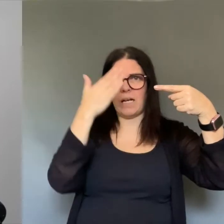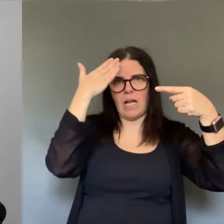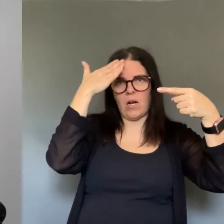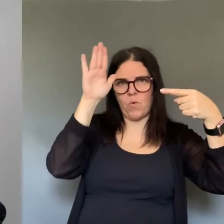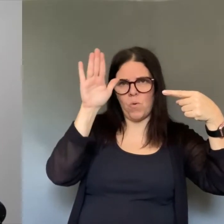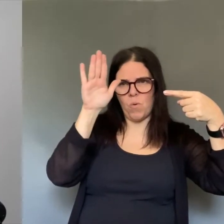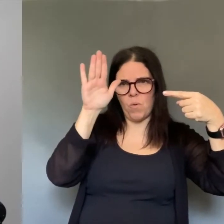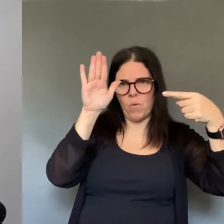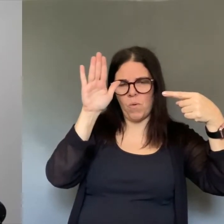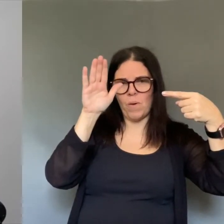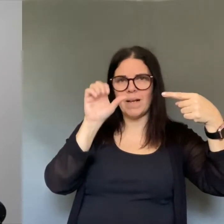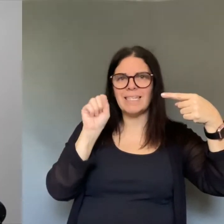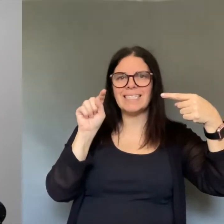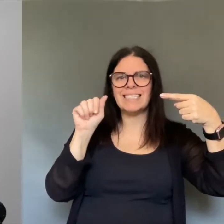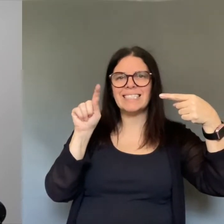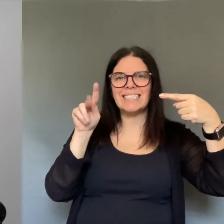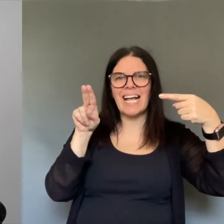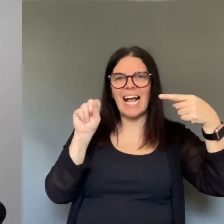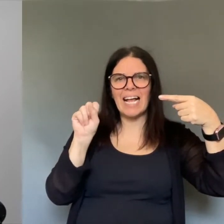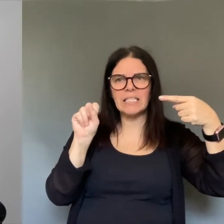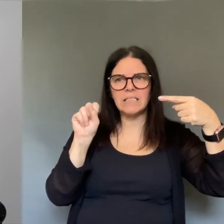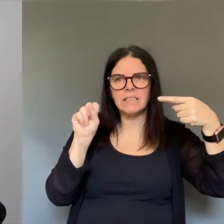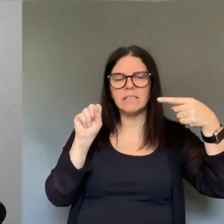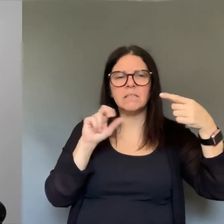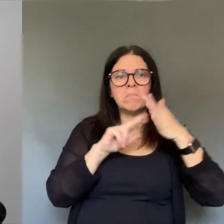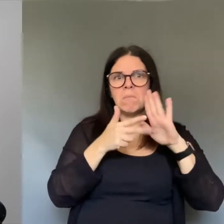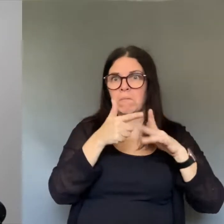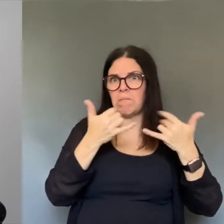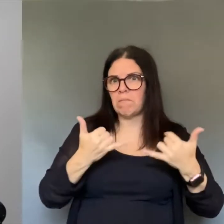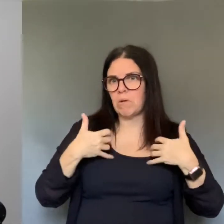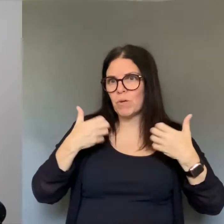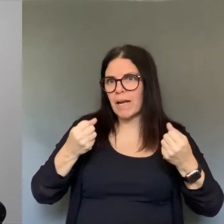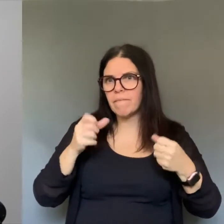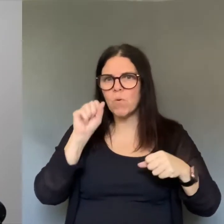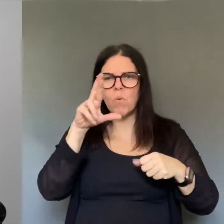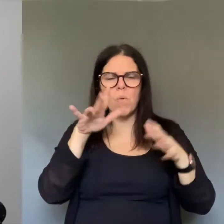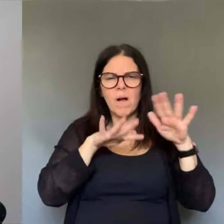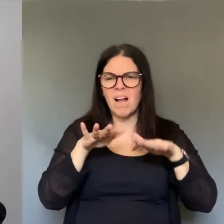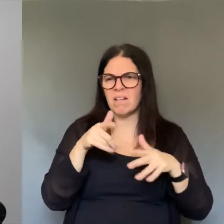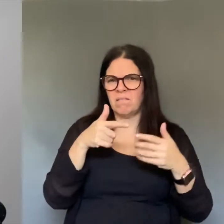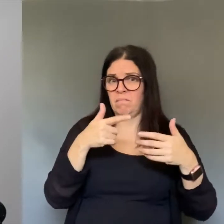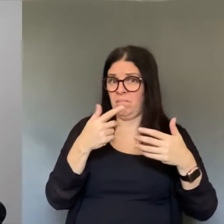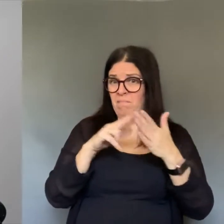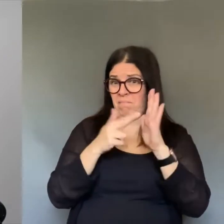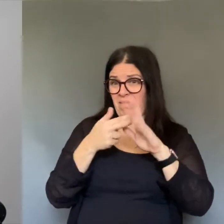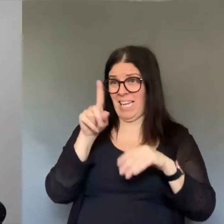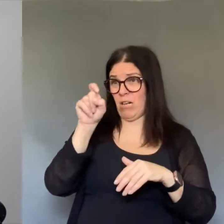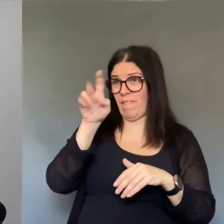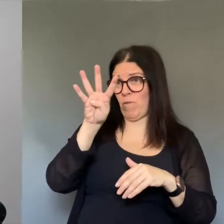Confirmed cases of COVID-19 by status. The very end where it says unknown, it's 146.